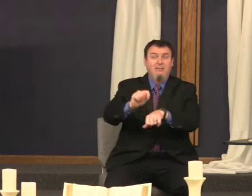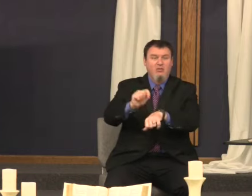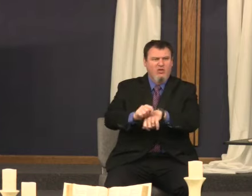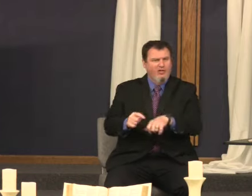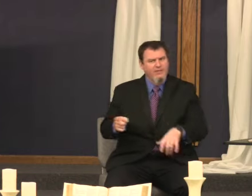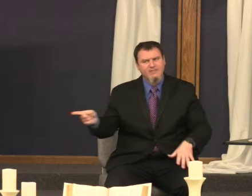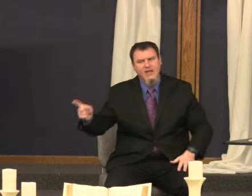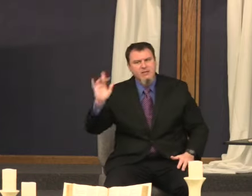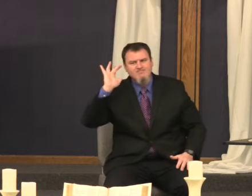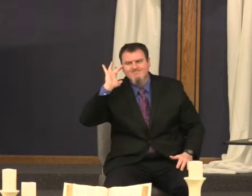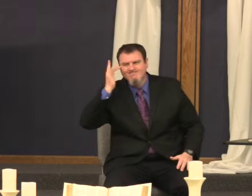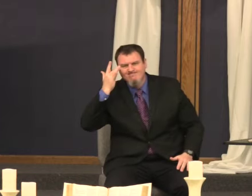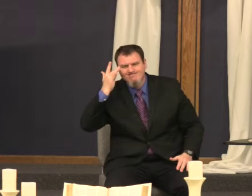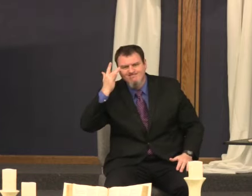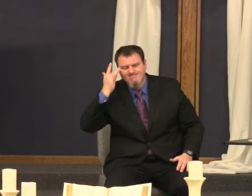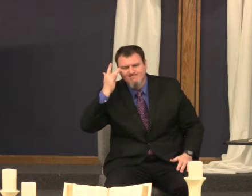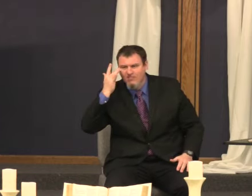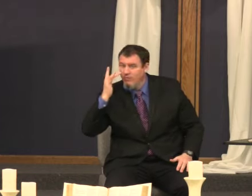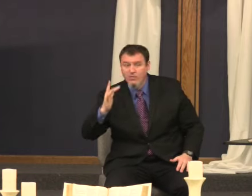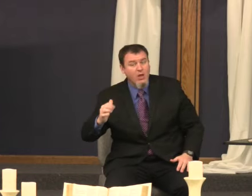Jesus was teaching in the temple.